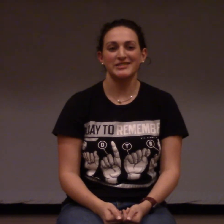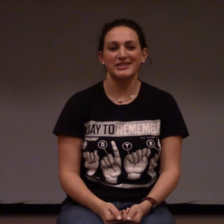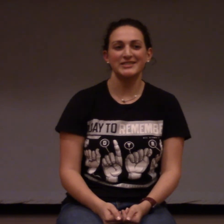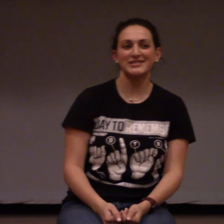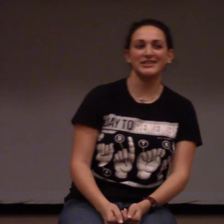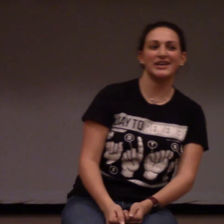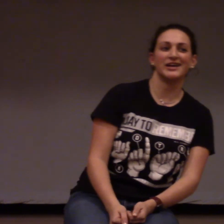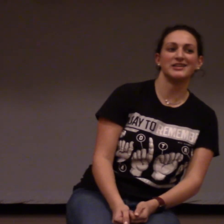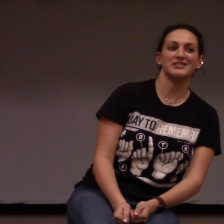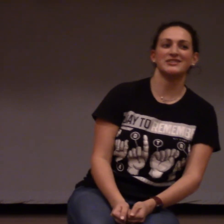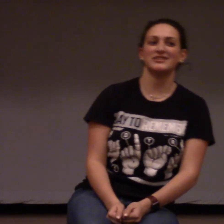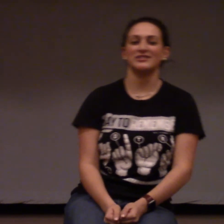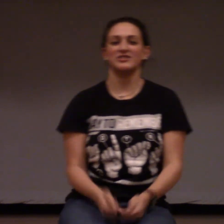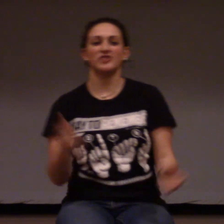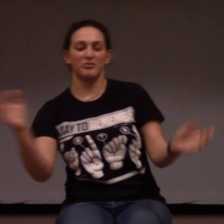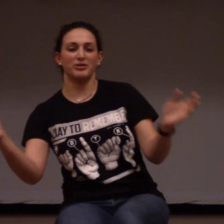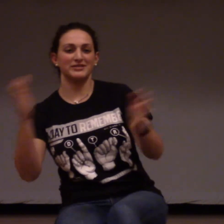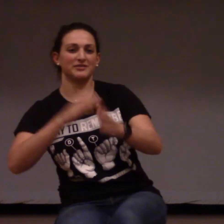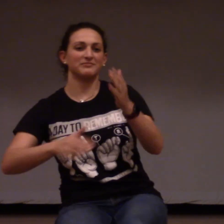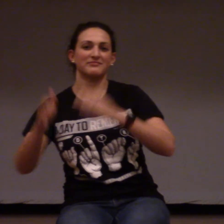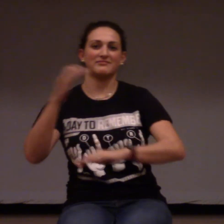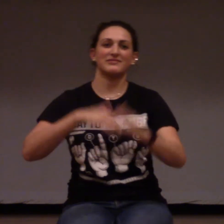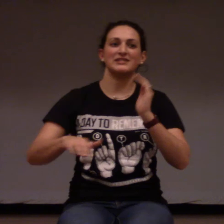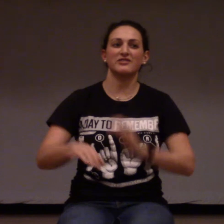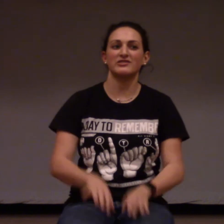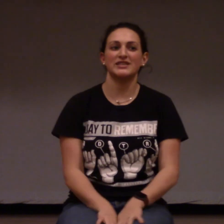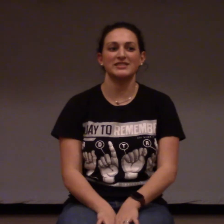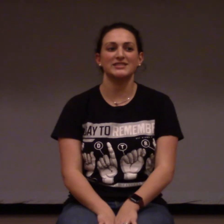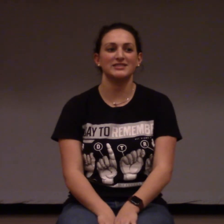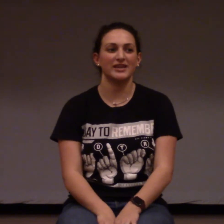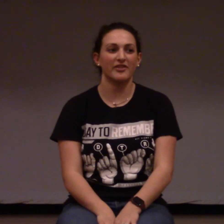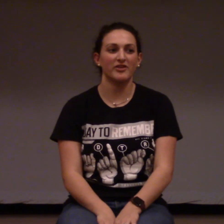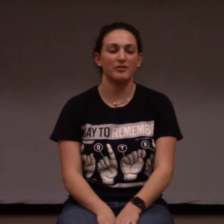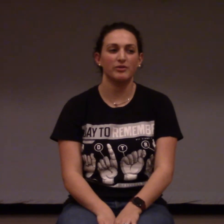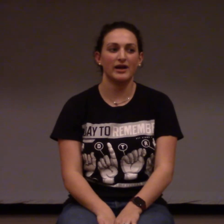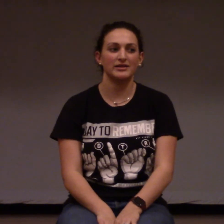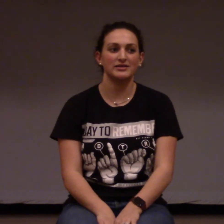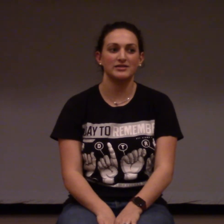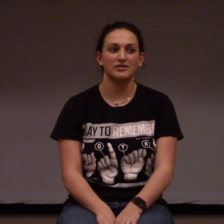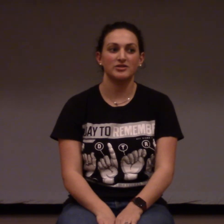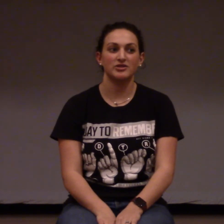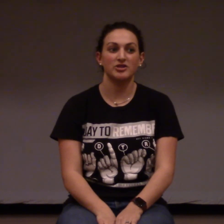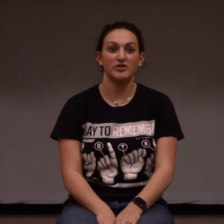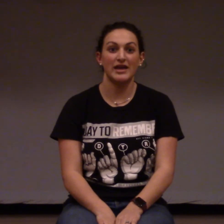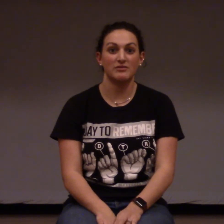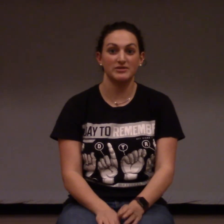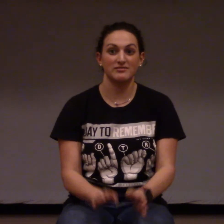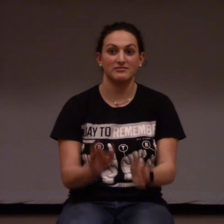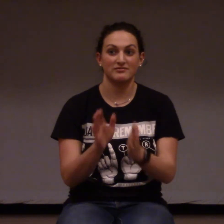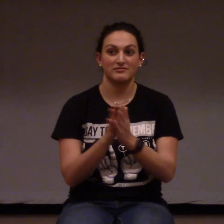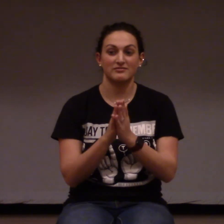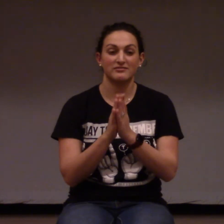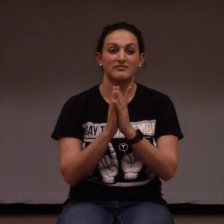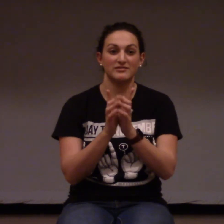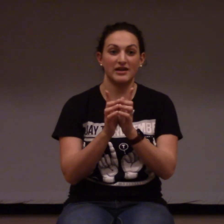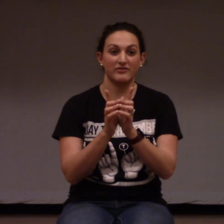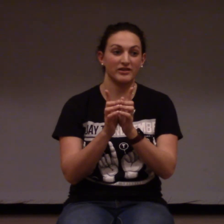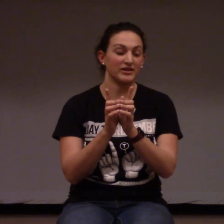sentences and try to put some different sentences together and practice your names. Definitely.